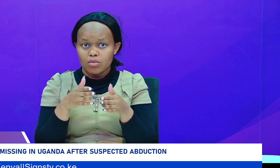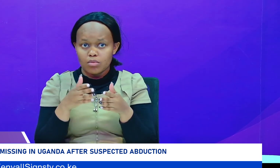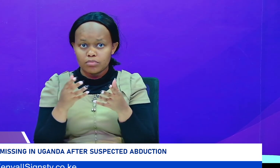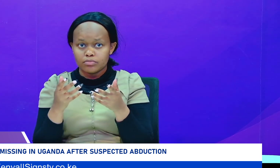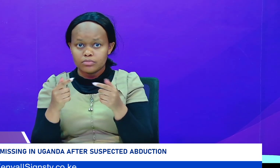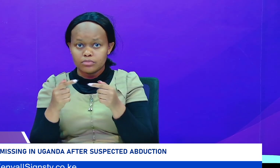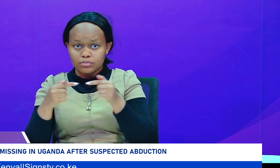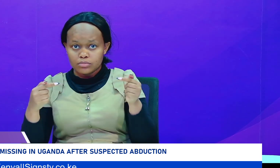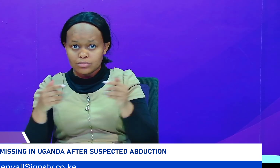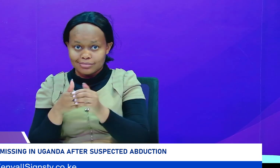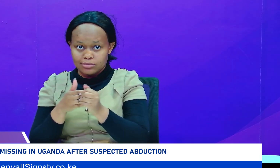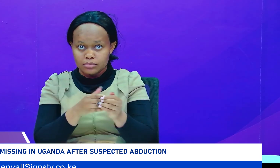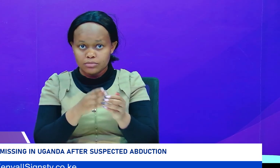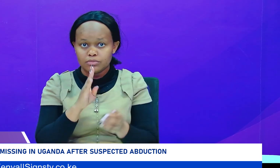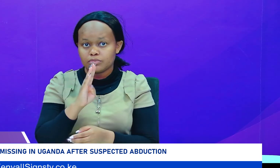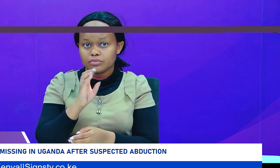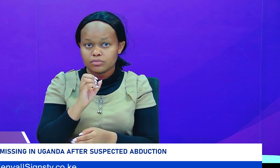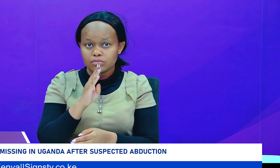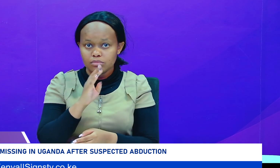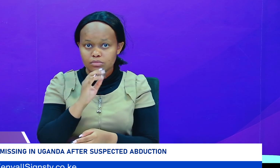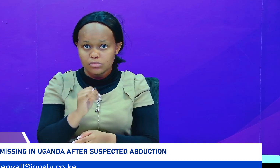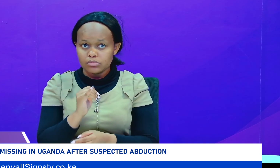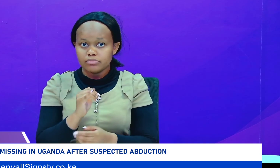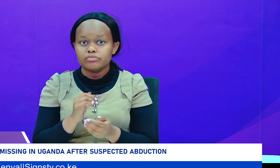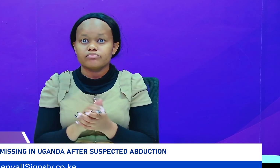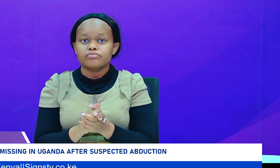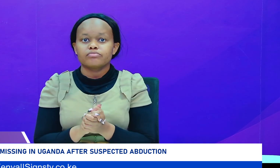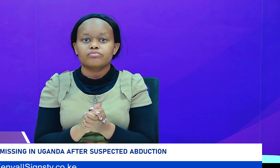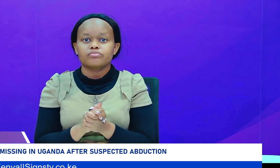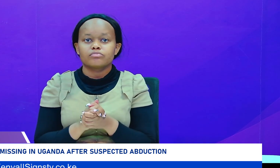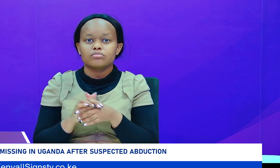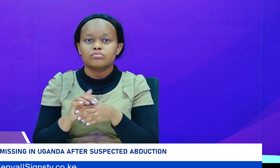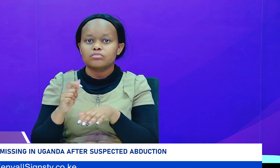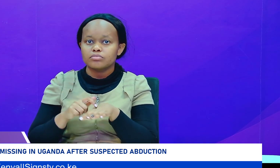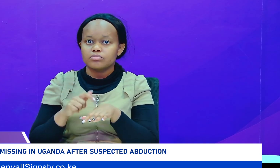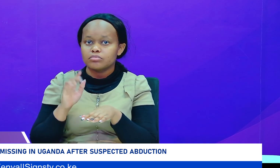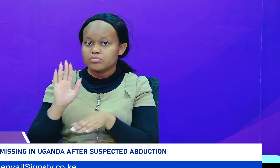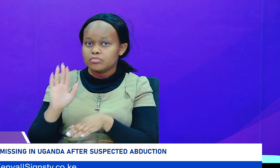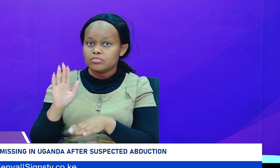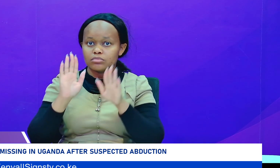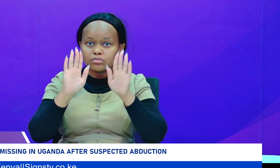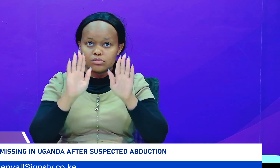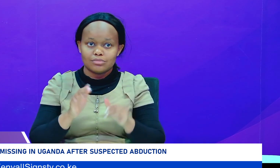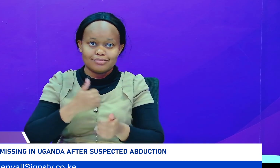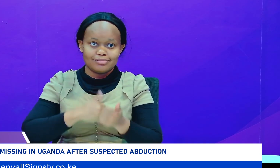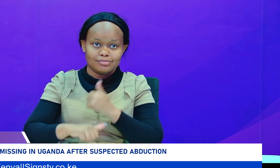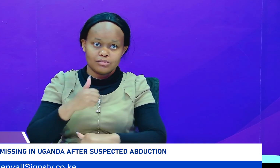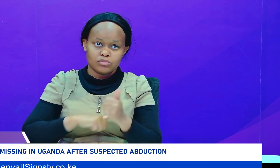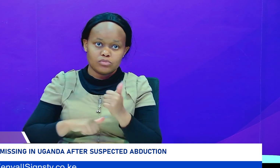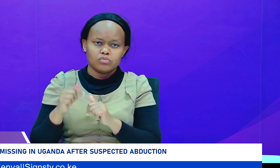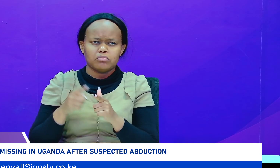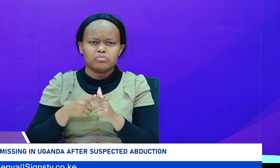Ugandan opposition leader Bobi Wine during his campaign activities when the abduction occurred.